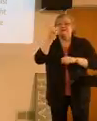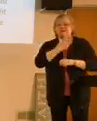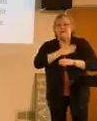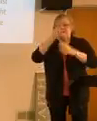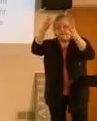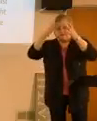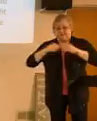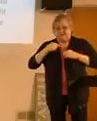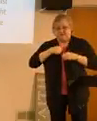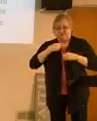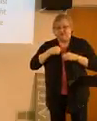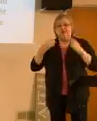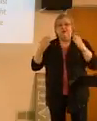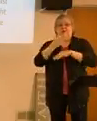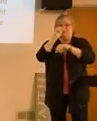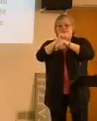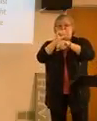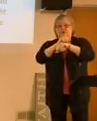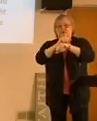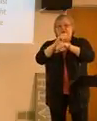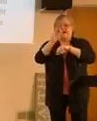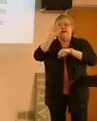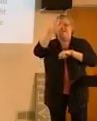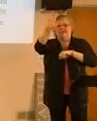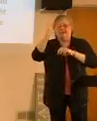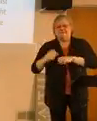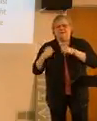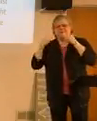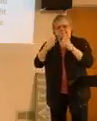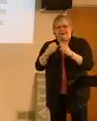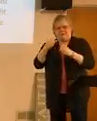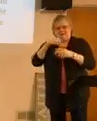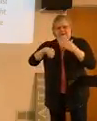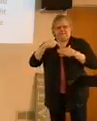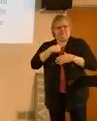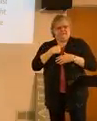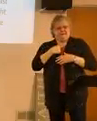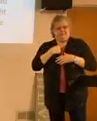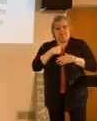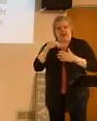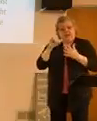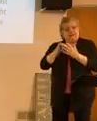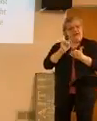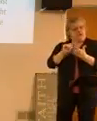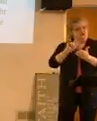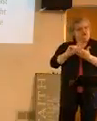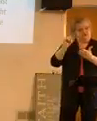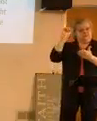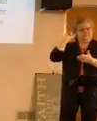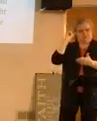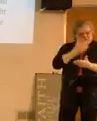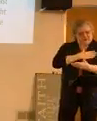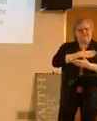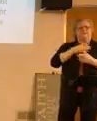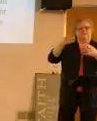to me by the working of his power. Now, this grace was given to